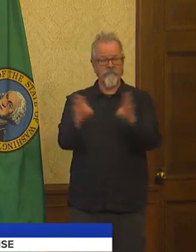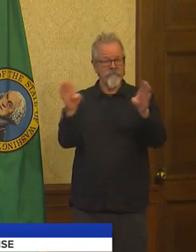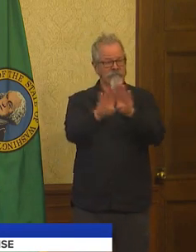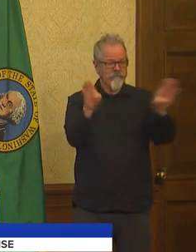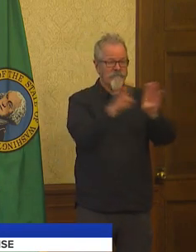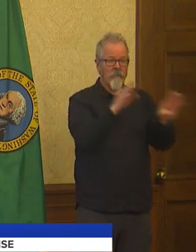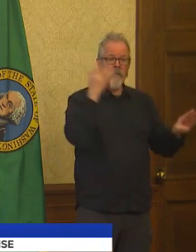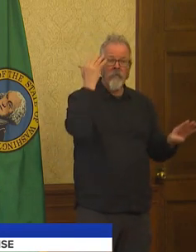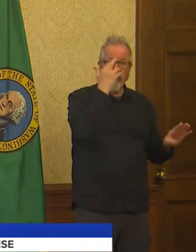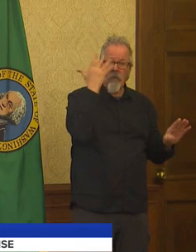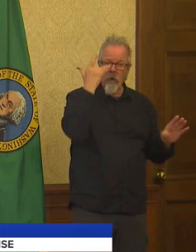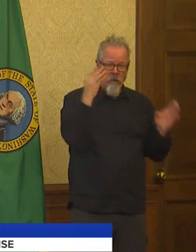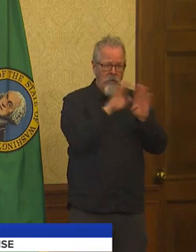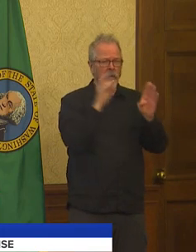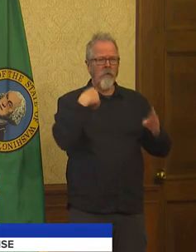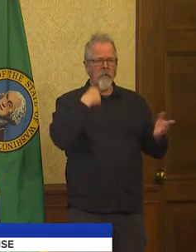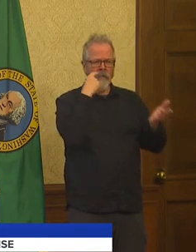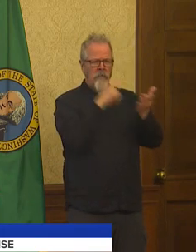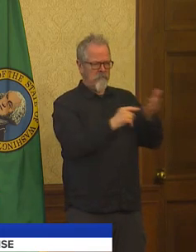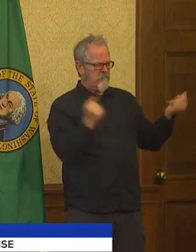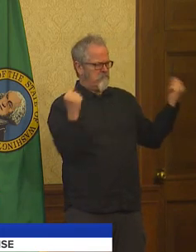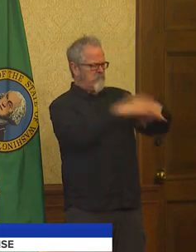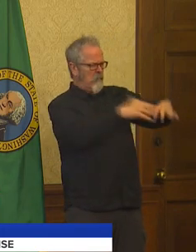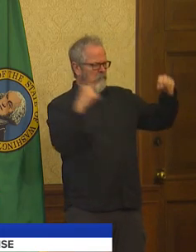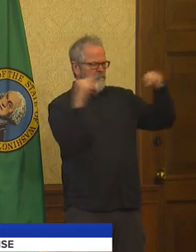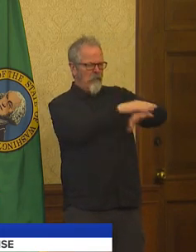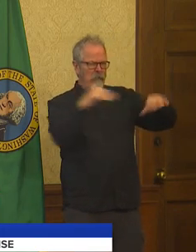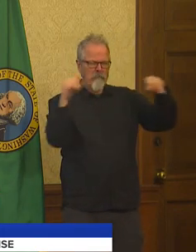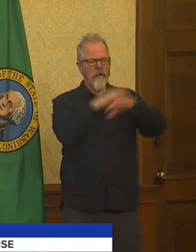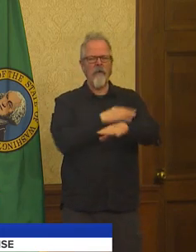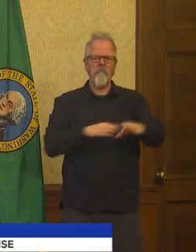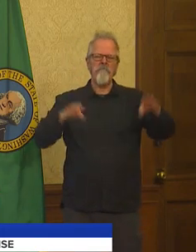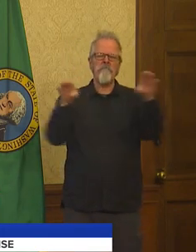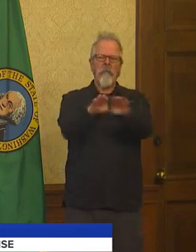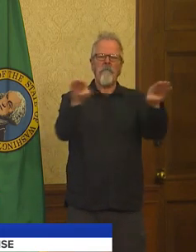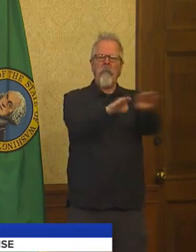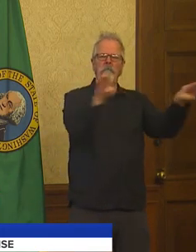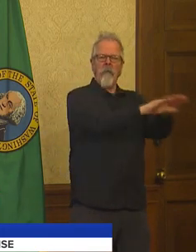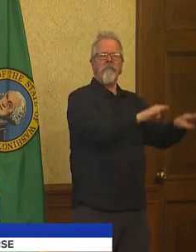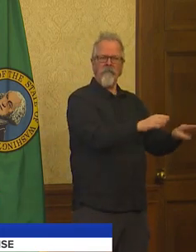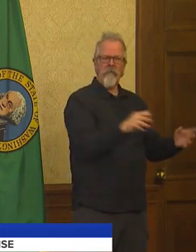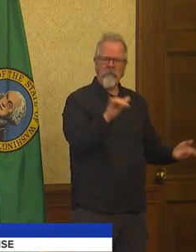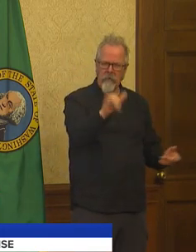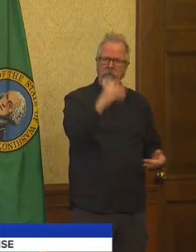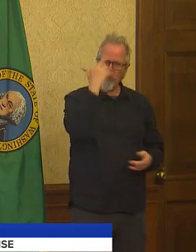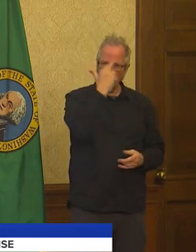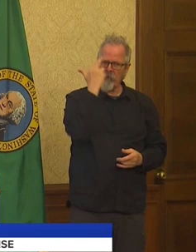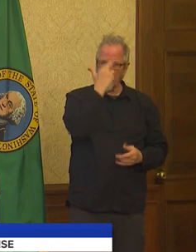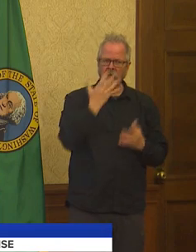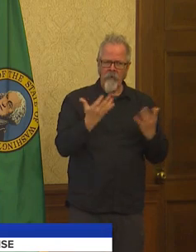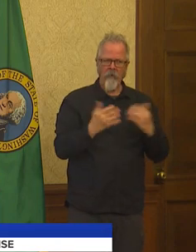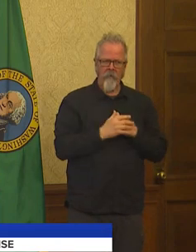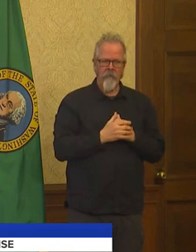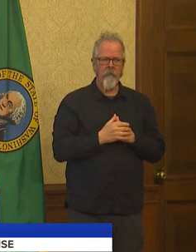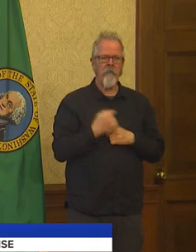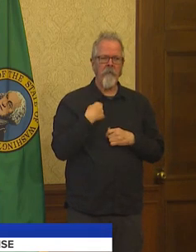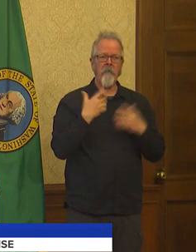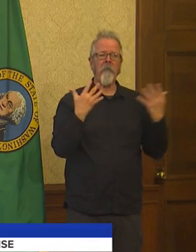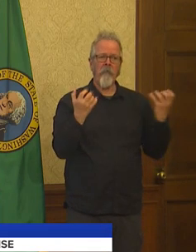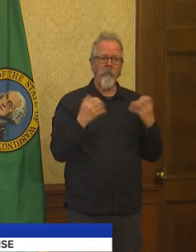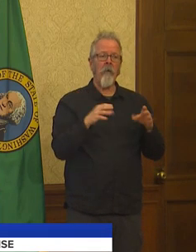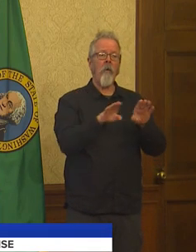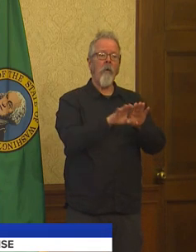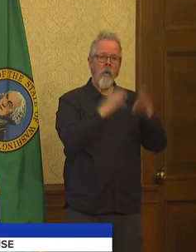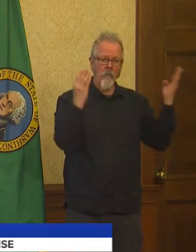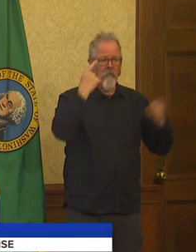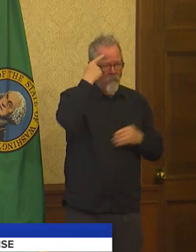our natural areas. We want to keep them open. We want people to enjoy these areas, especially now, but that means we